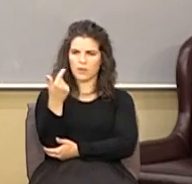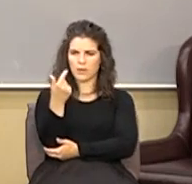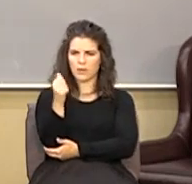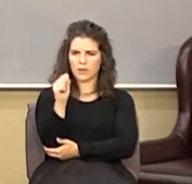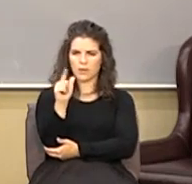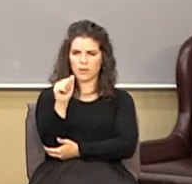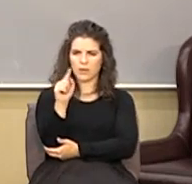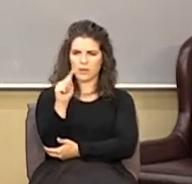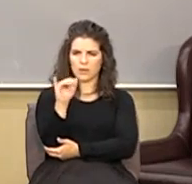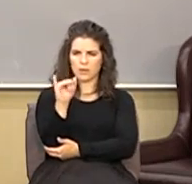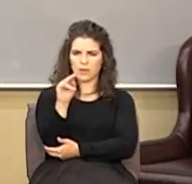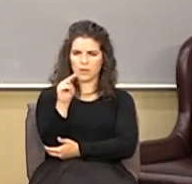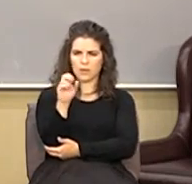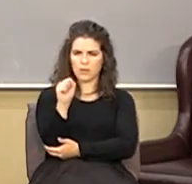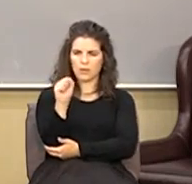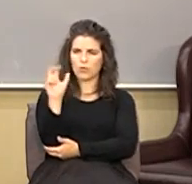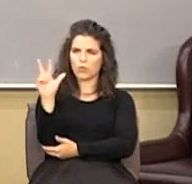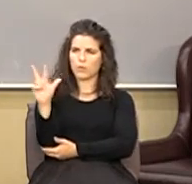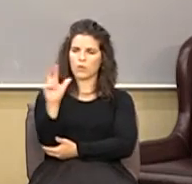3